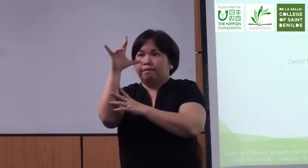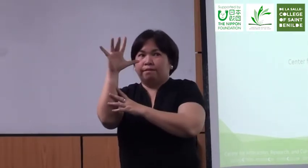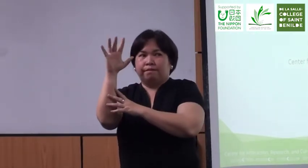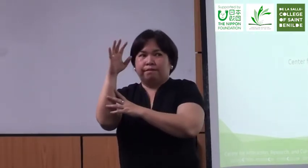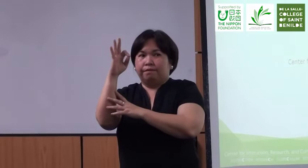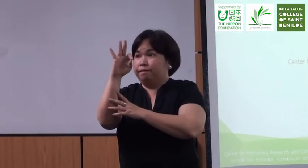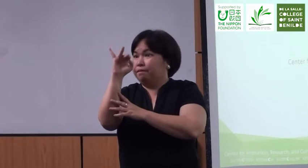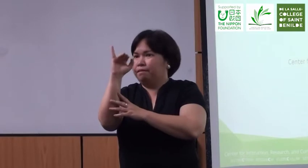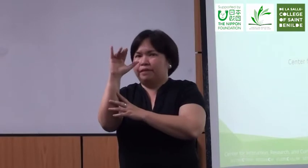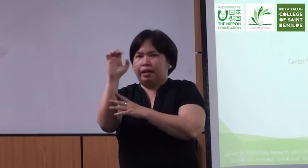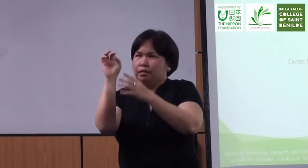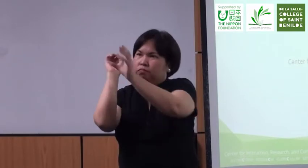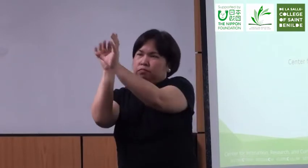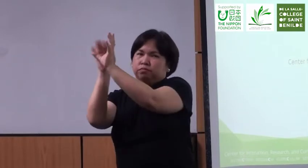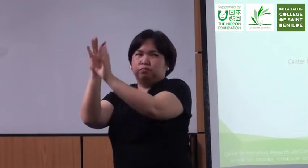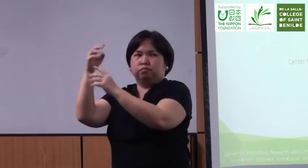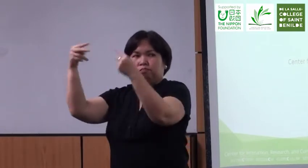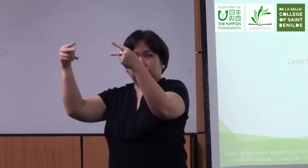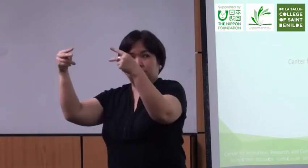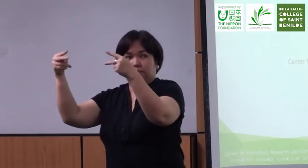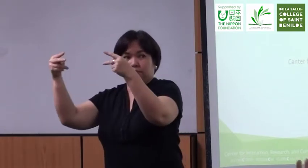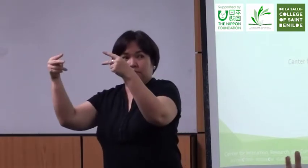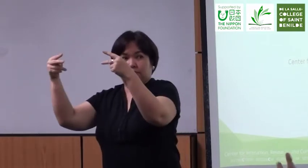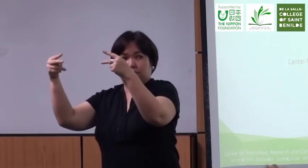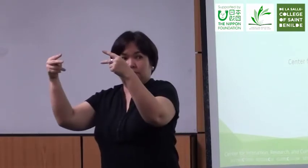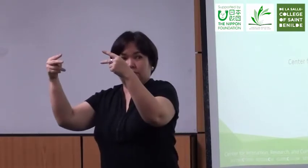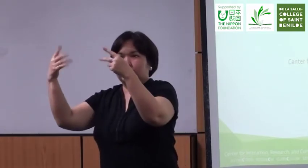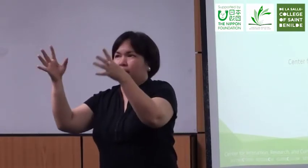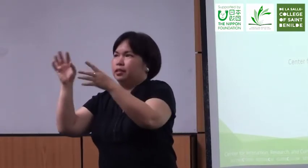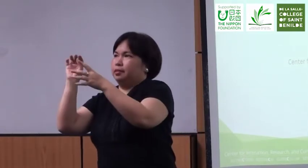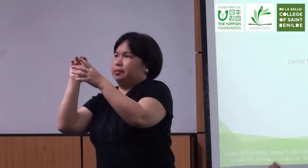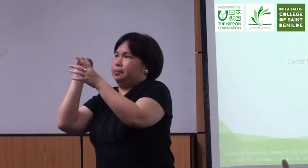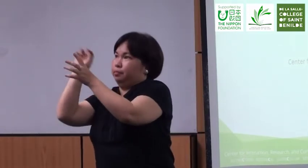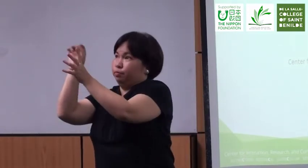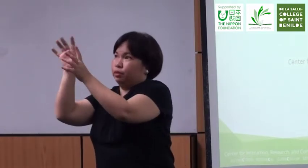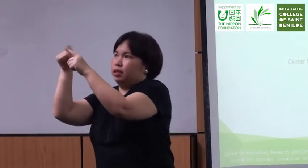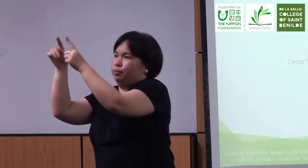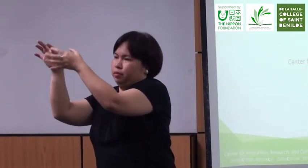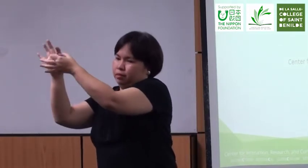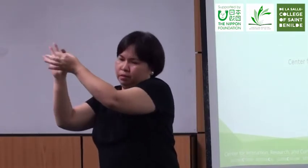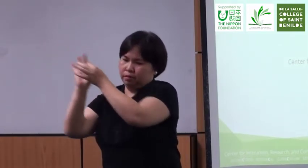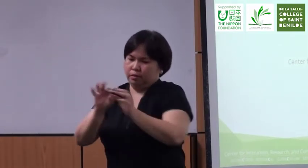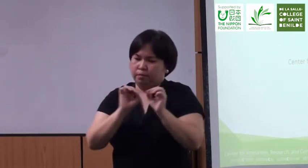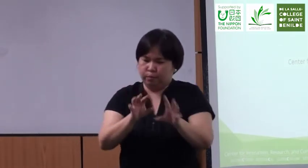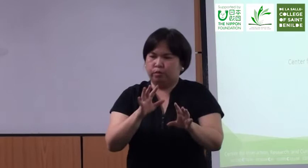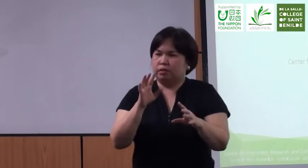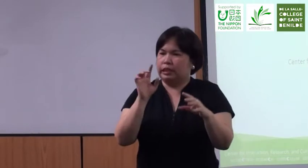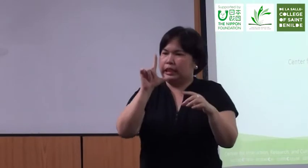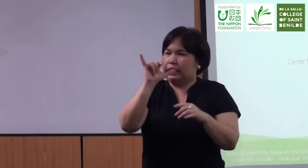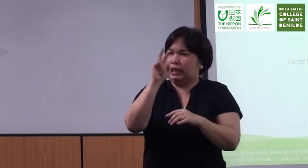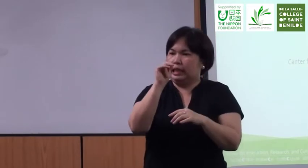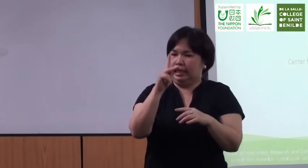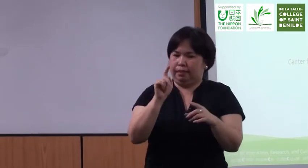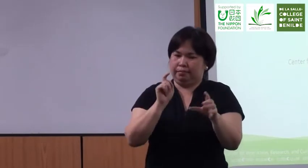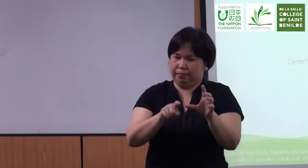website and then provide the link to the teacher as submission.